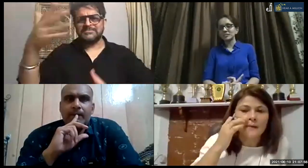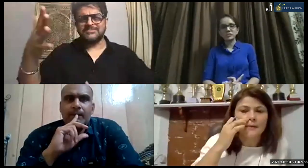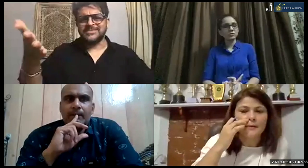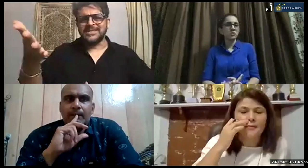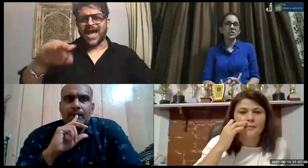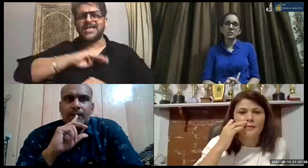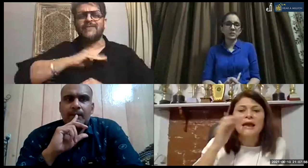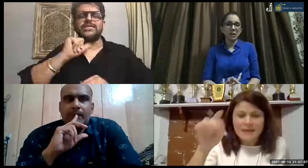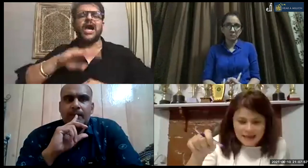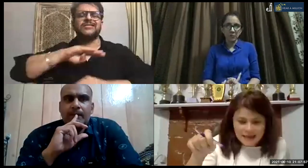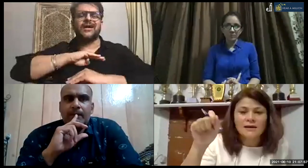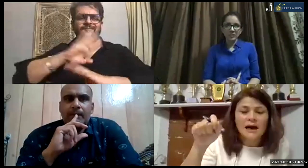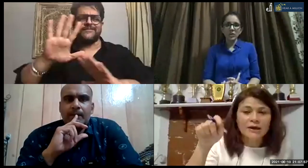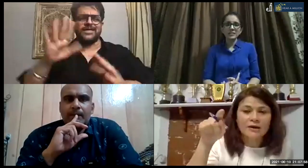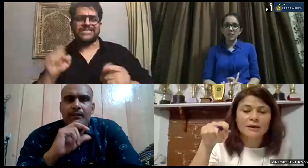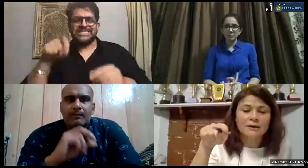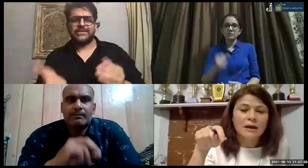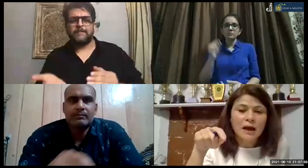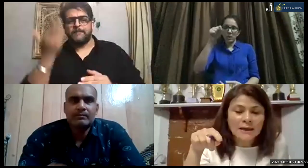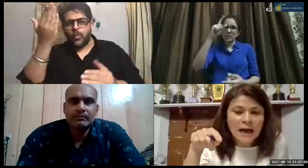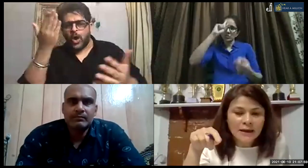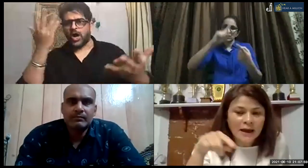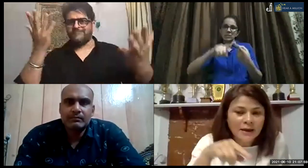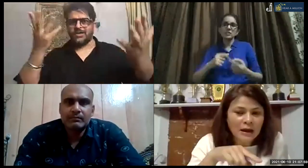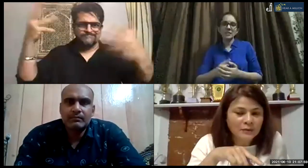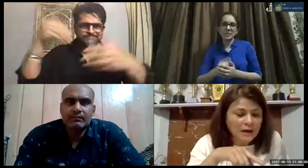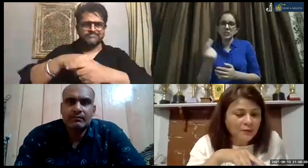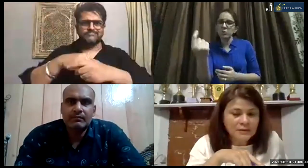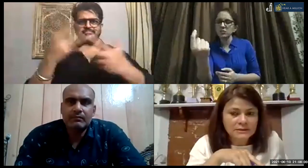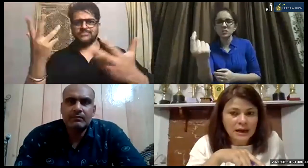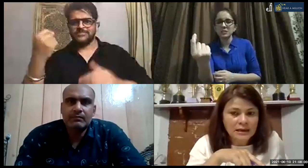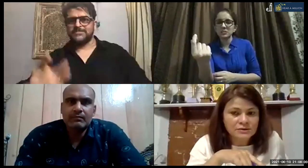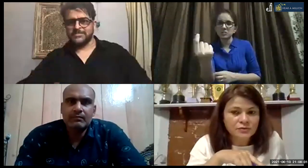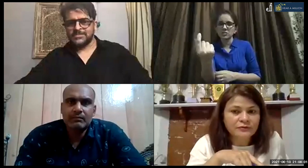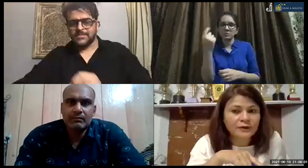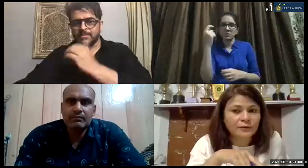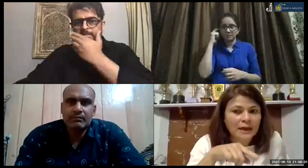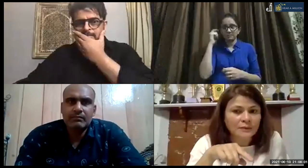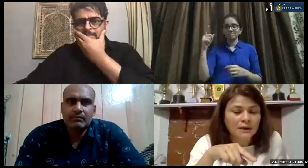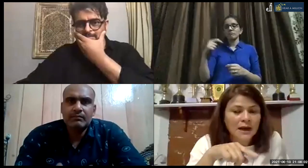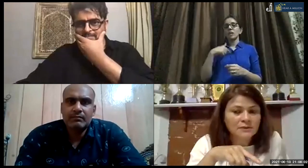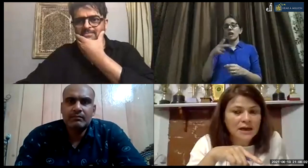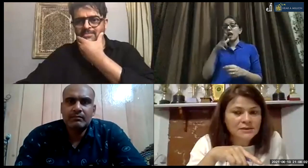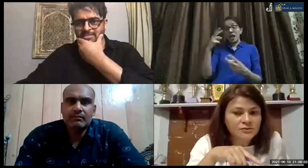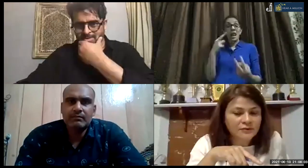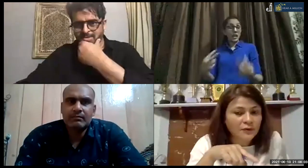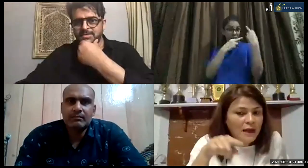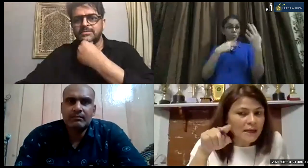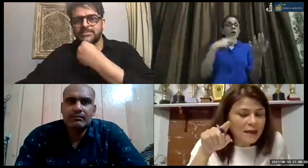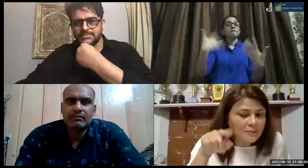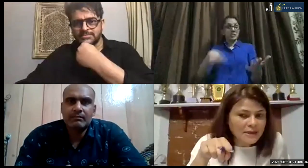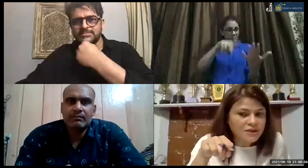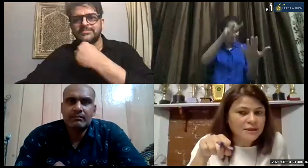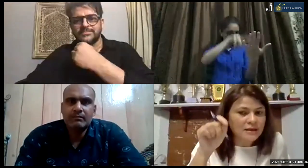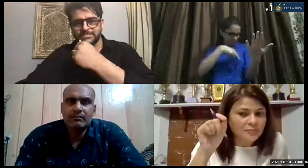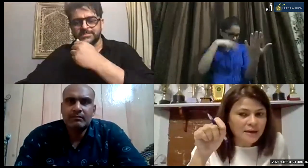ISL translations is not going to be enough. Yes, I agree. And I was asked to review that work. I was asked to review and